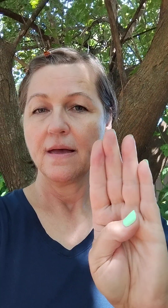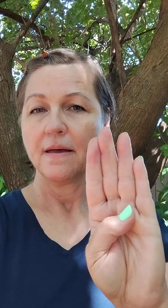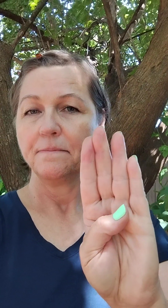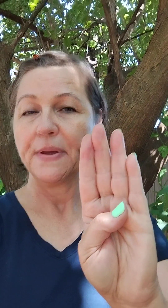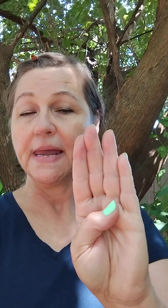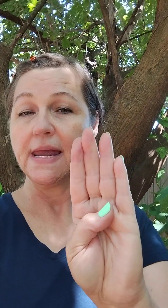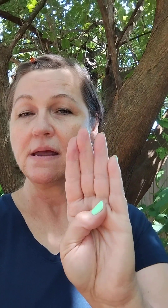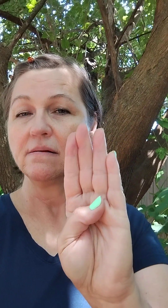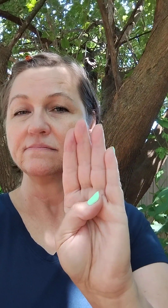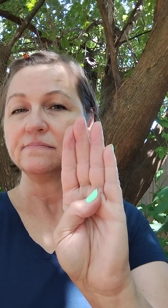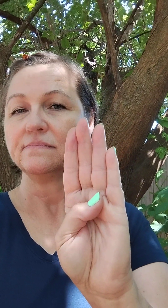B.